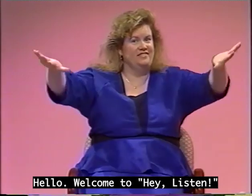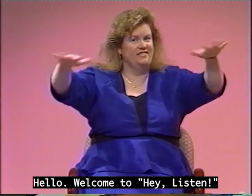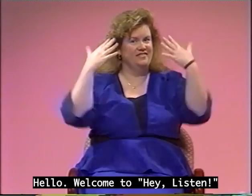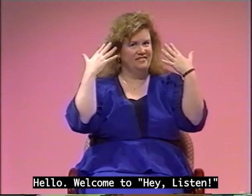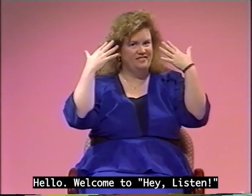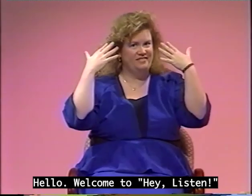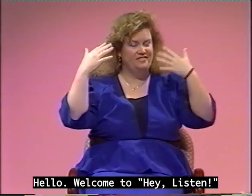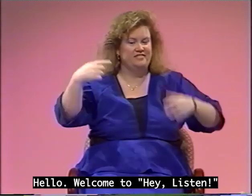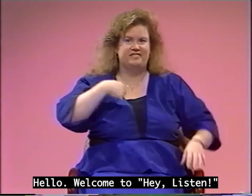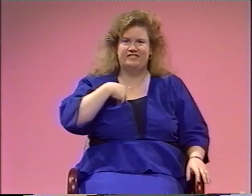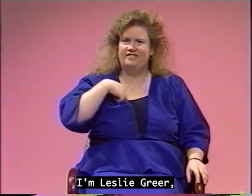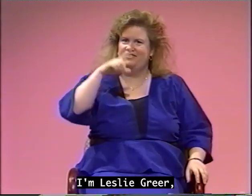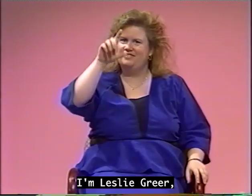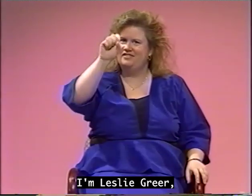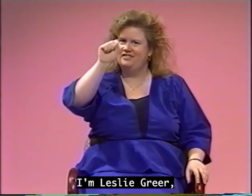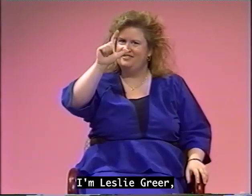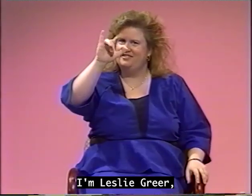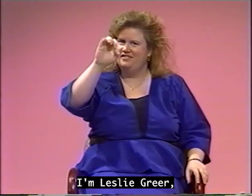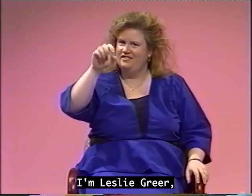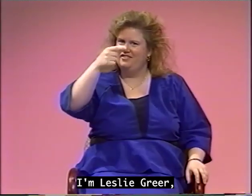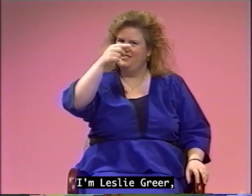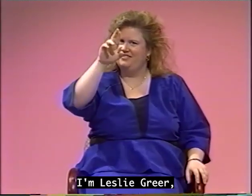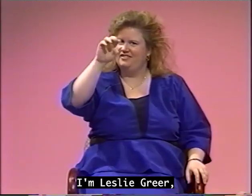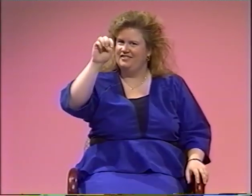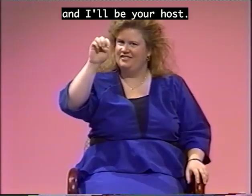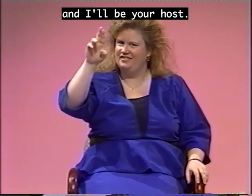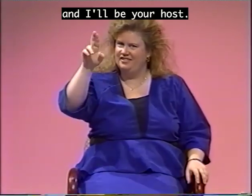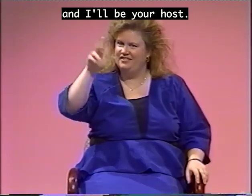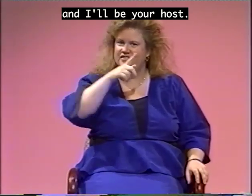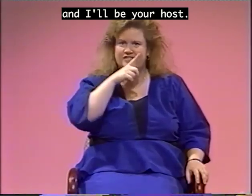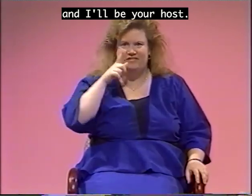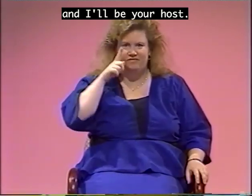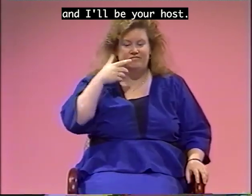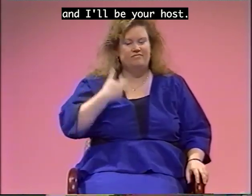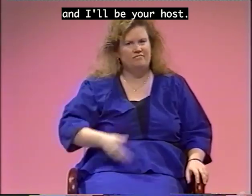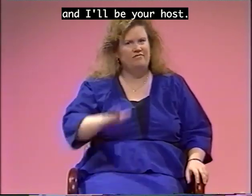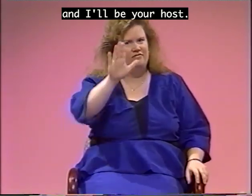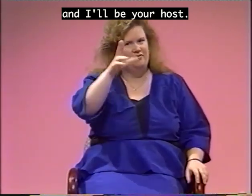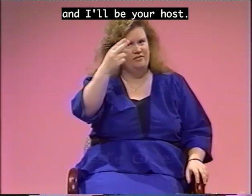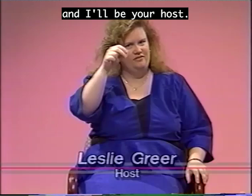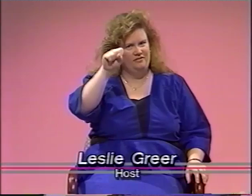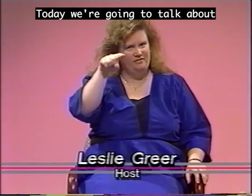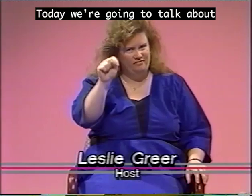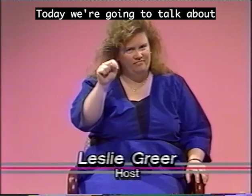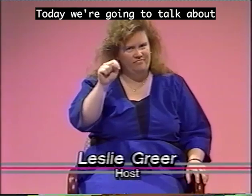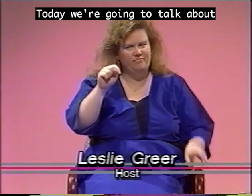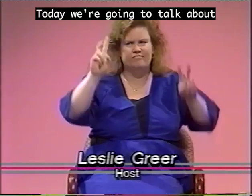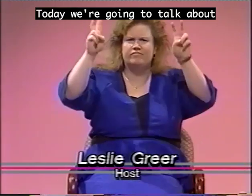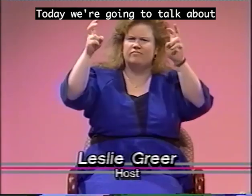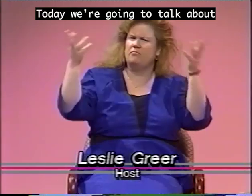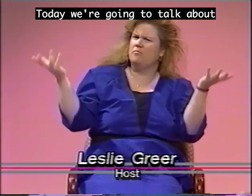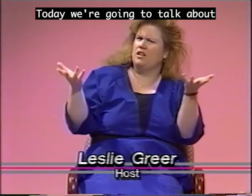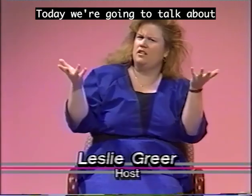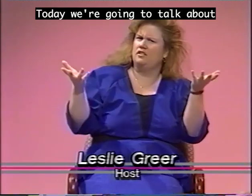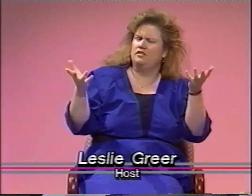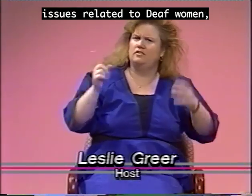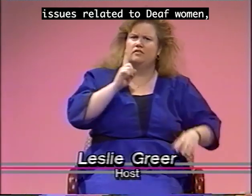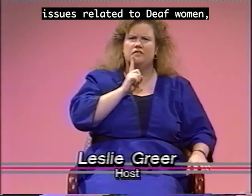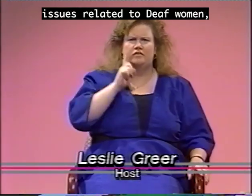Hello, welcome to Hey Listen. I'm Leslie Greer, and I'll be your host. Today we're going to talk about issues related